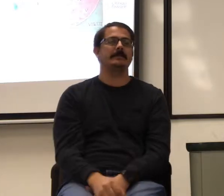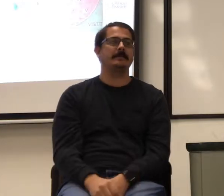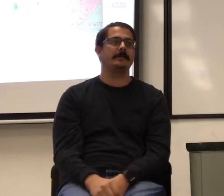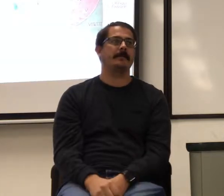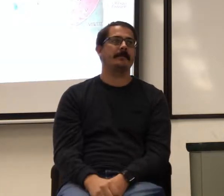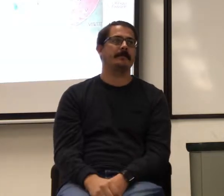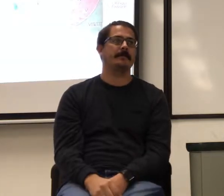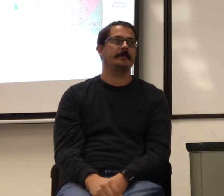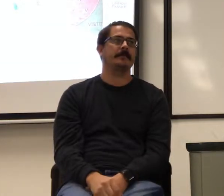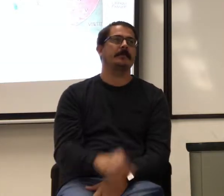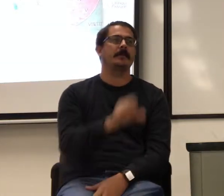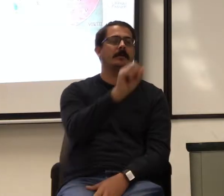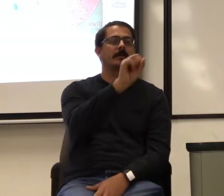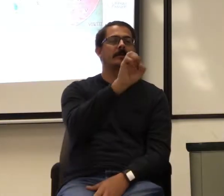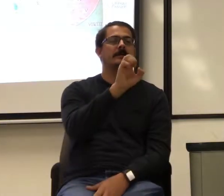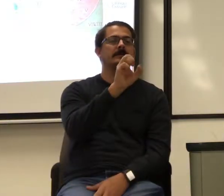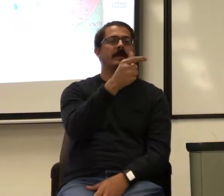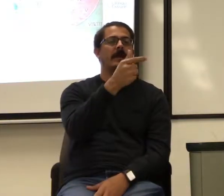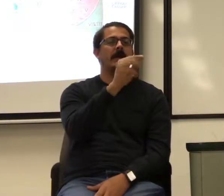segmental